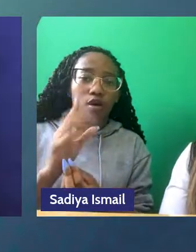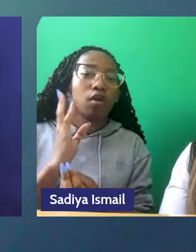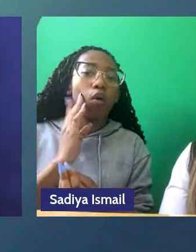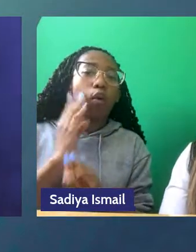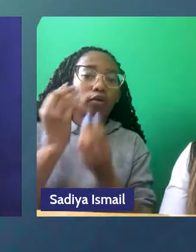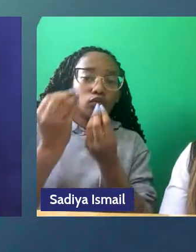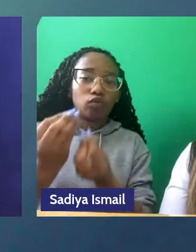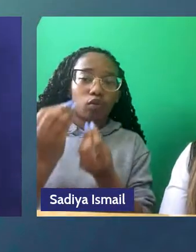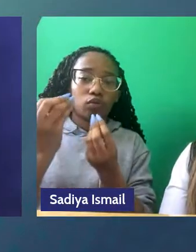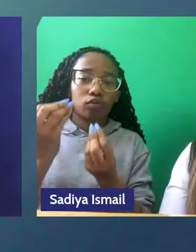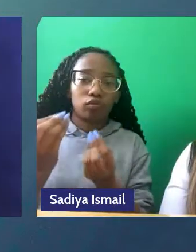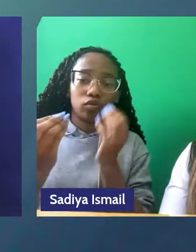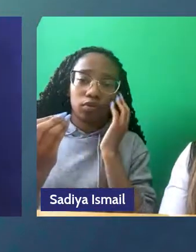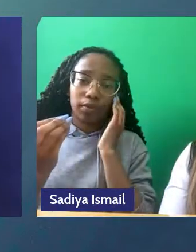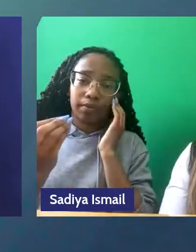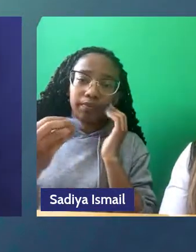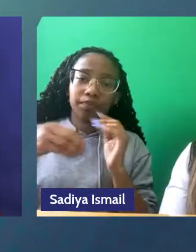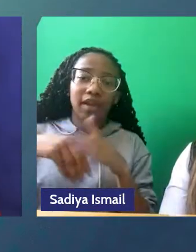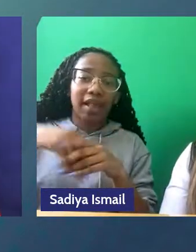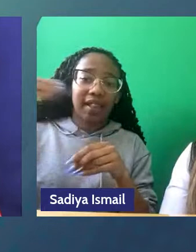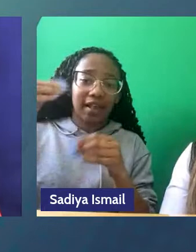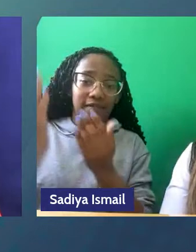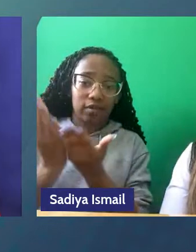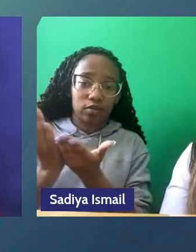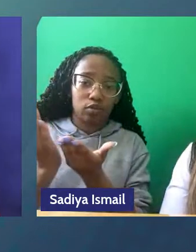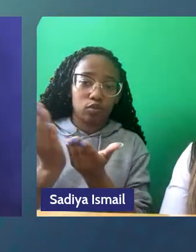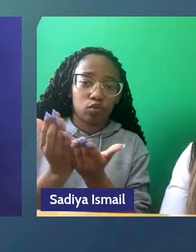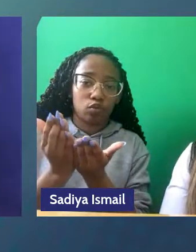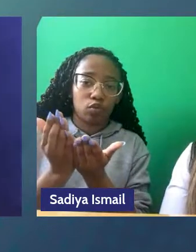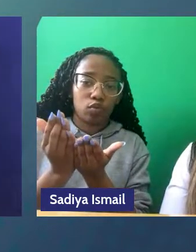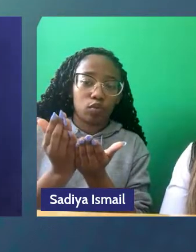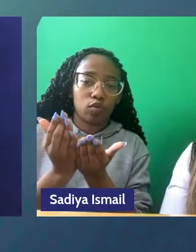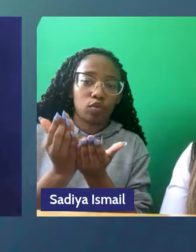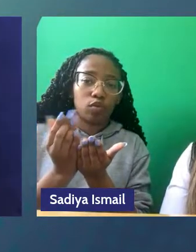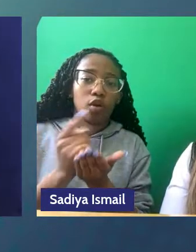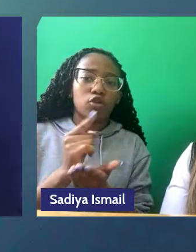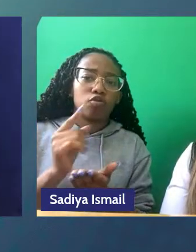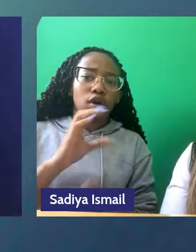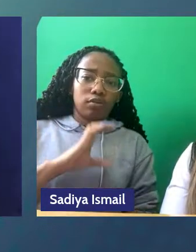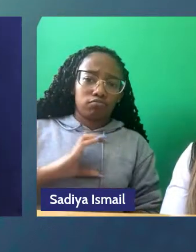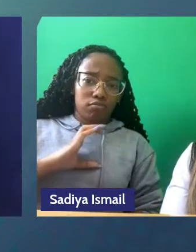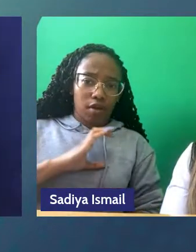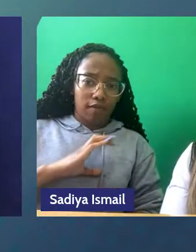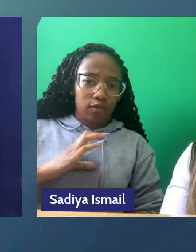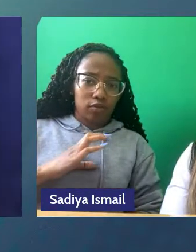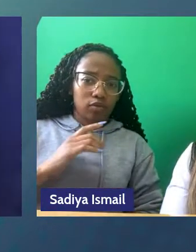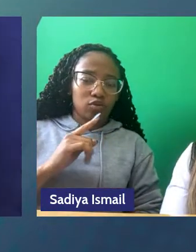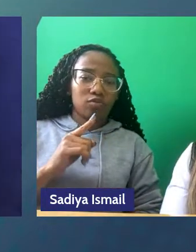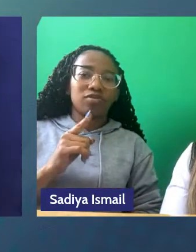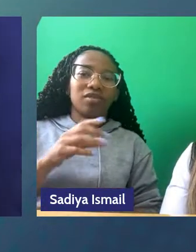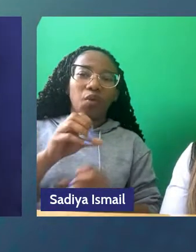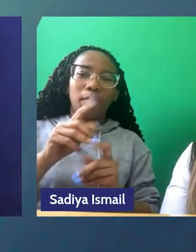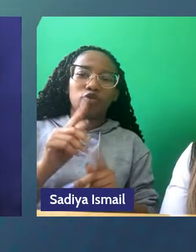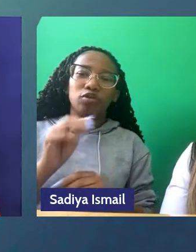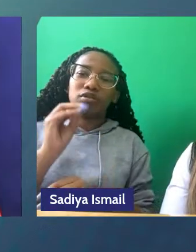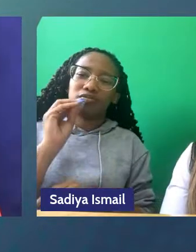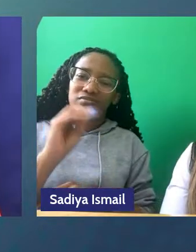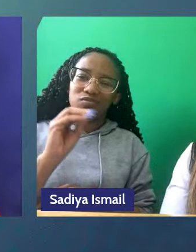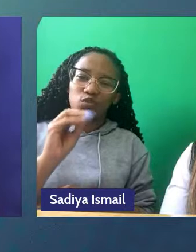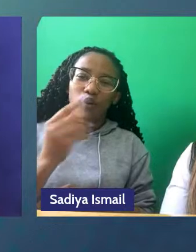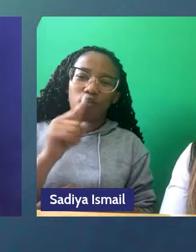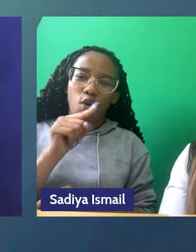graduate out of your school, are you comfortable that there are sufficient opportunities for them, either